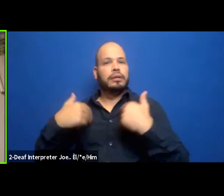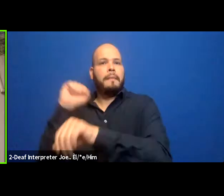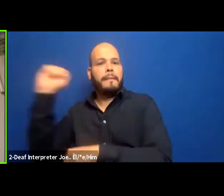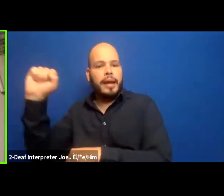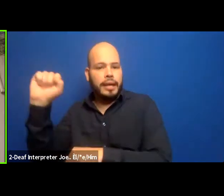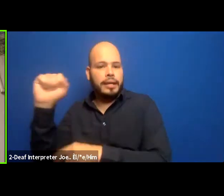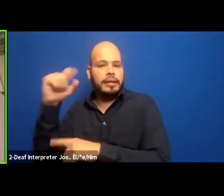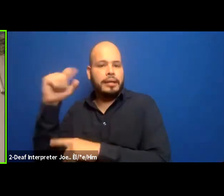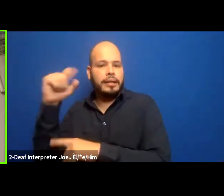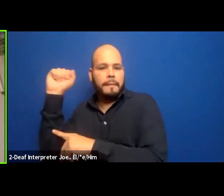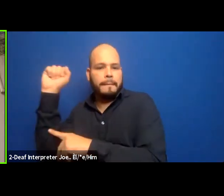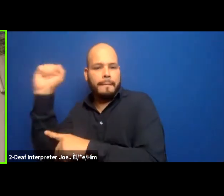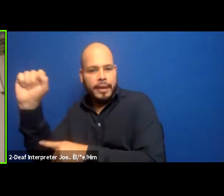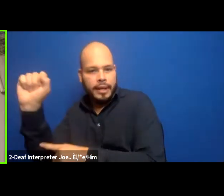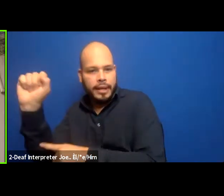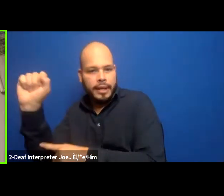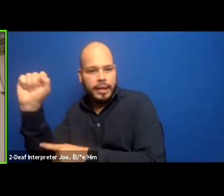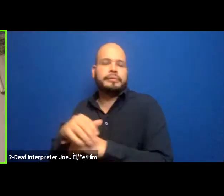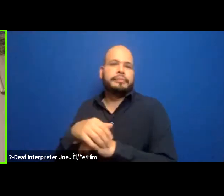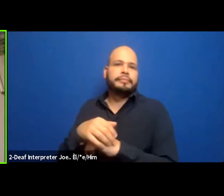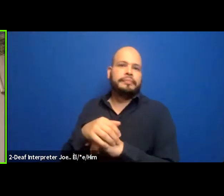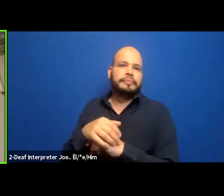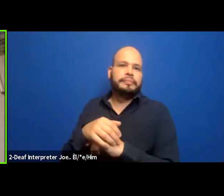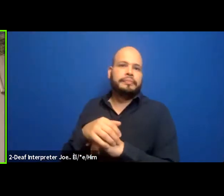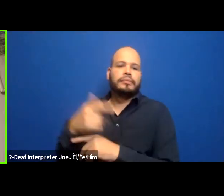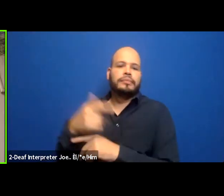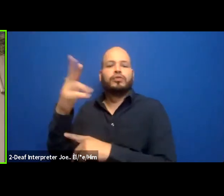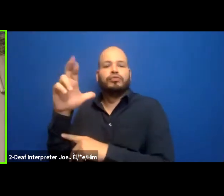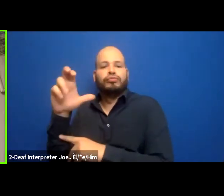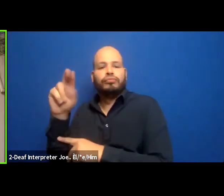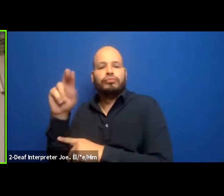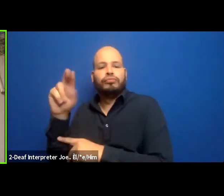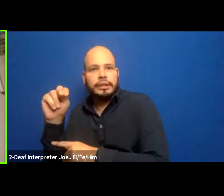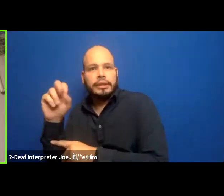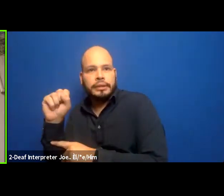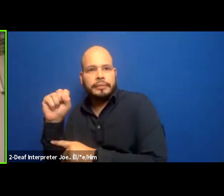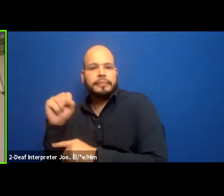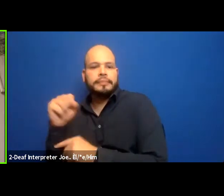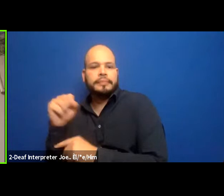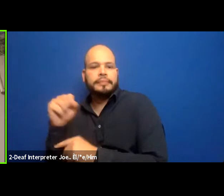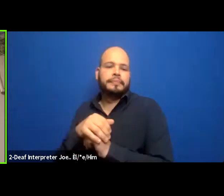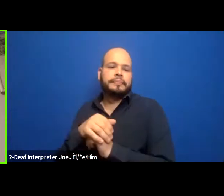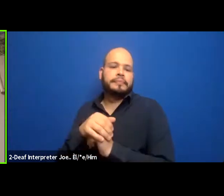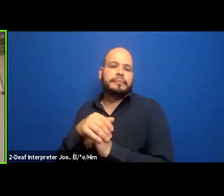our work has always been led by youth leadership.